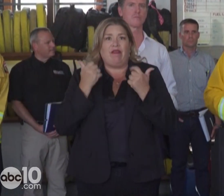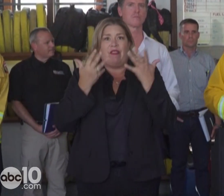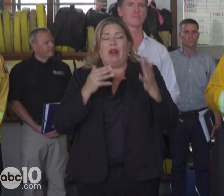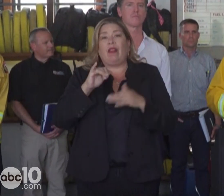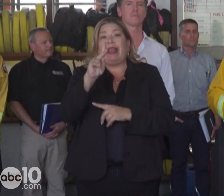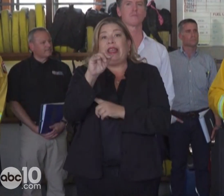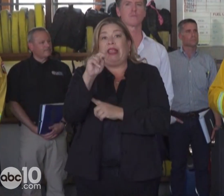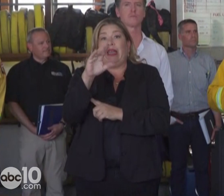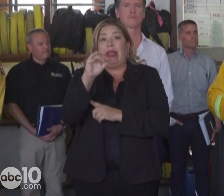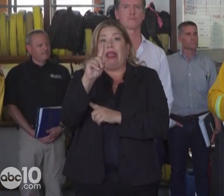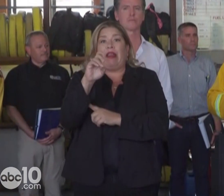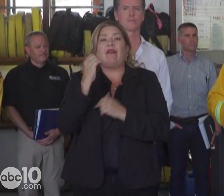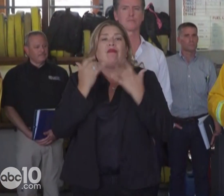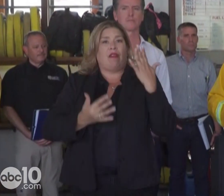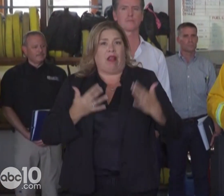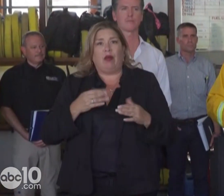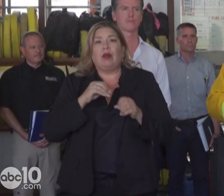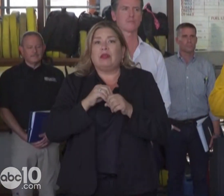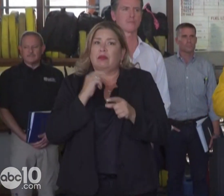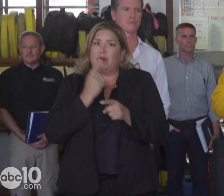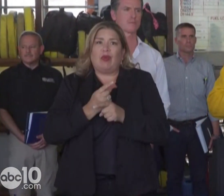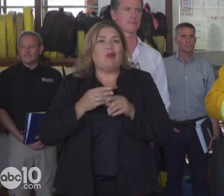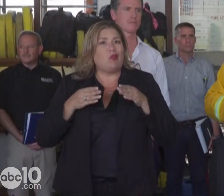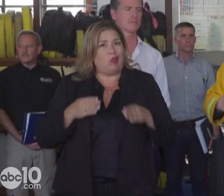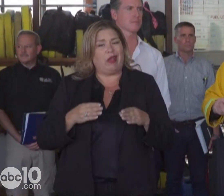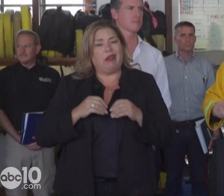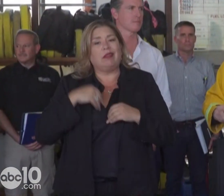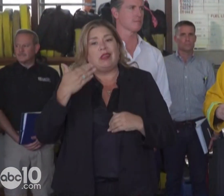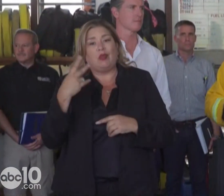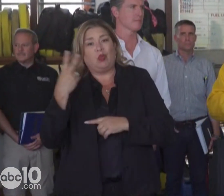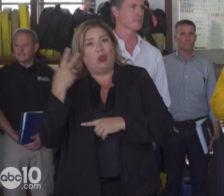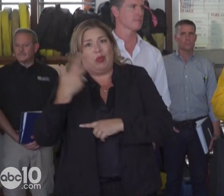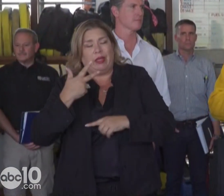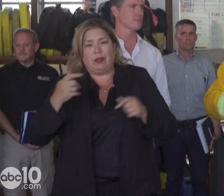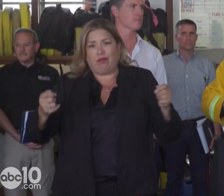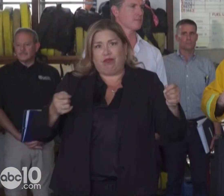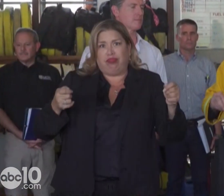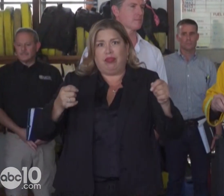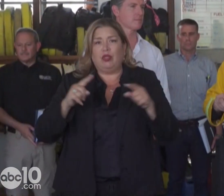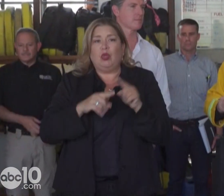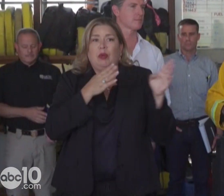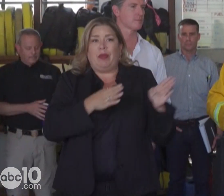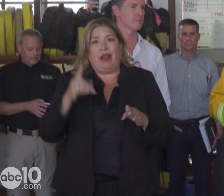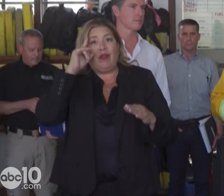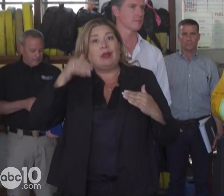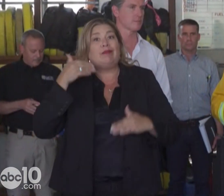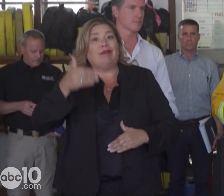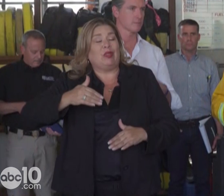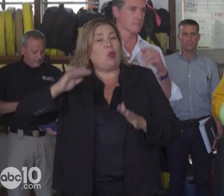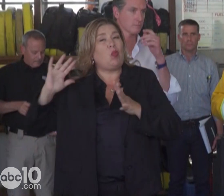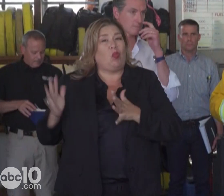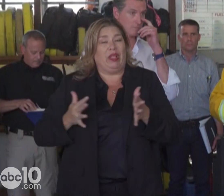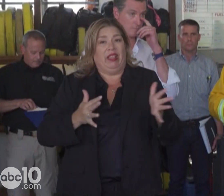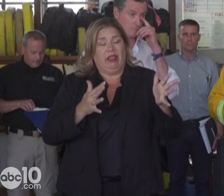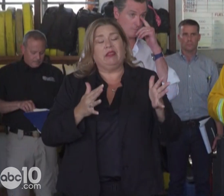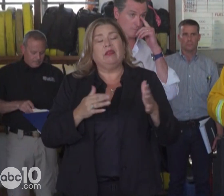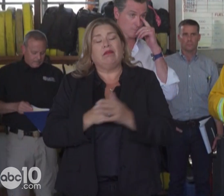Kincade Fire, in a way that it needs to be done in the next 2 to 3 days to prepare for another wind event, which is